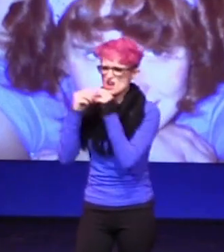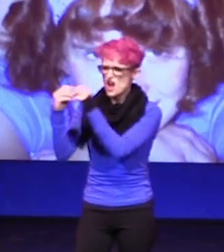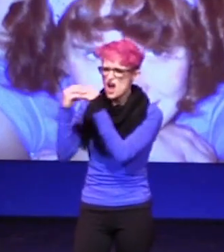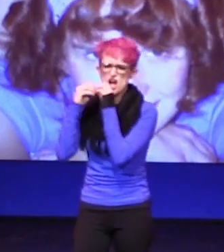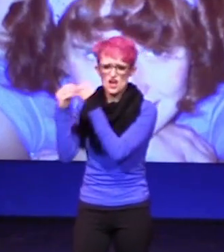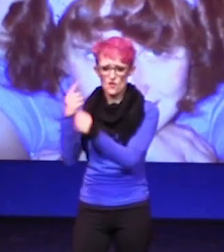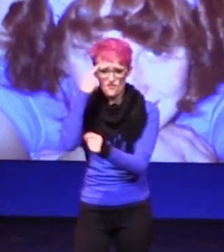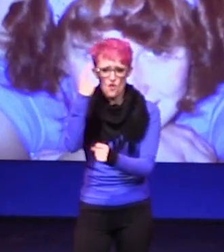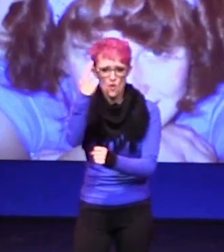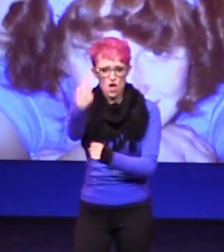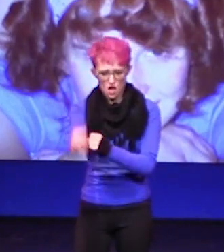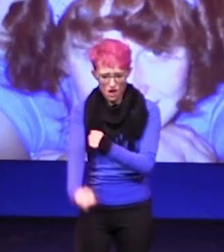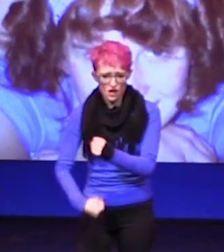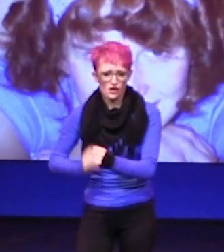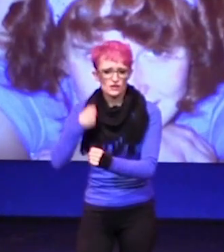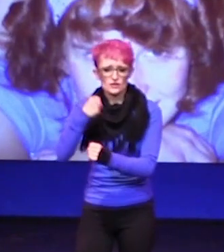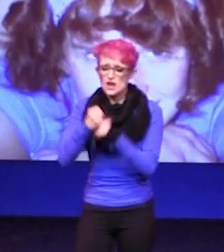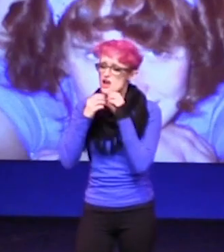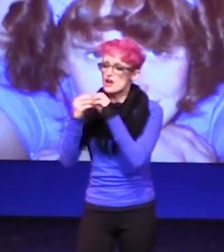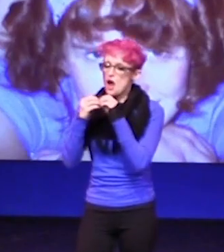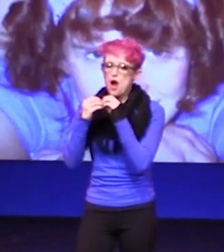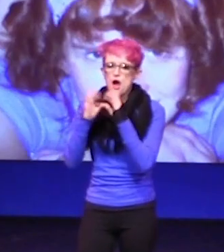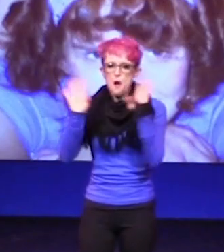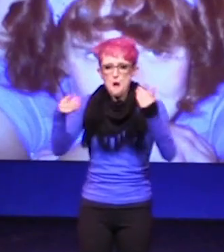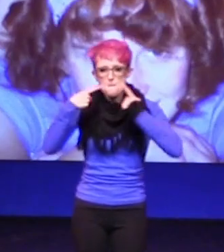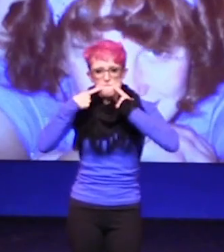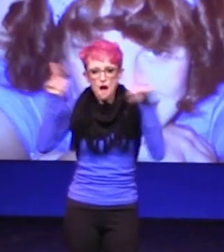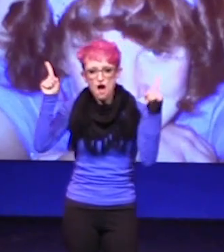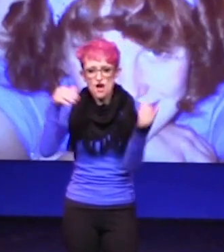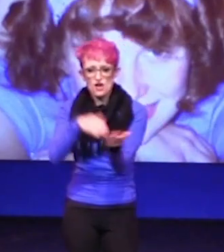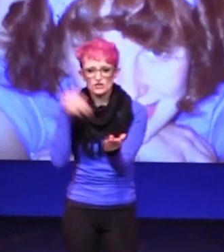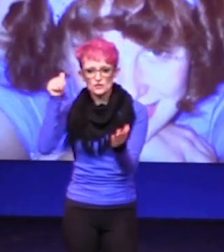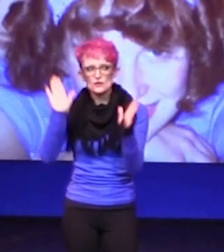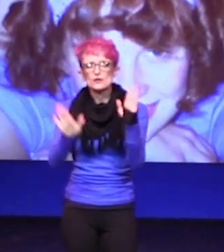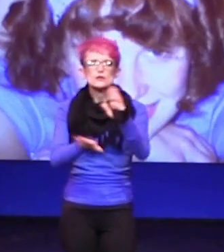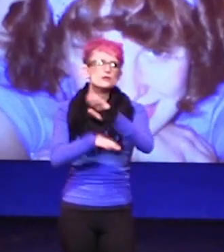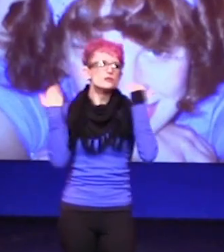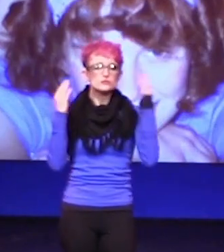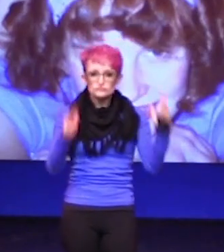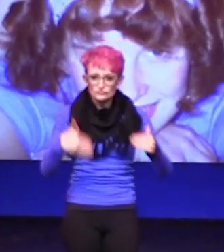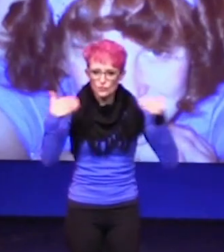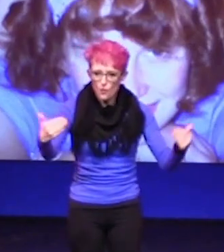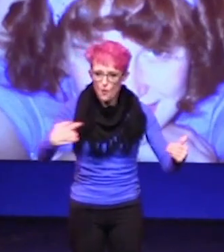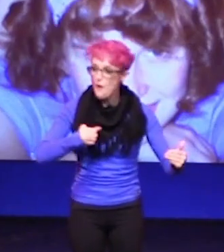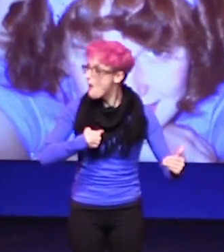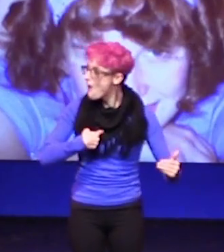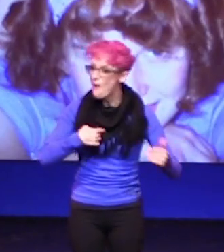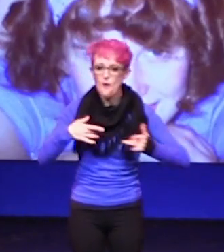would be it. But no, I kept on going. I kept pestering them for an entire year. And finally, they got so sick of